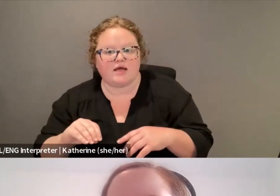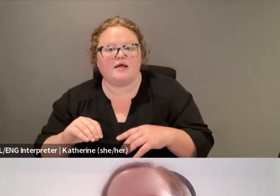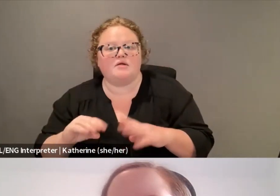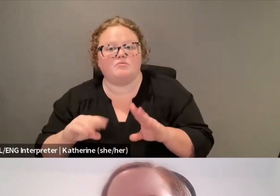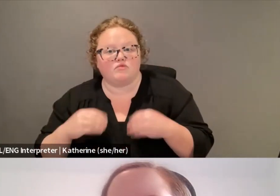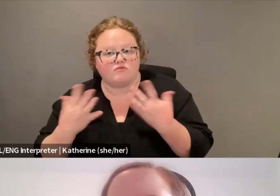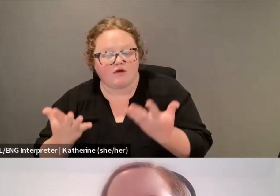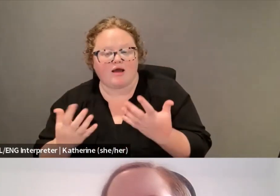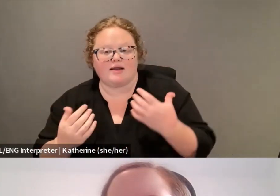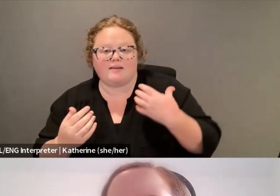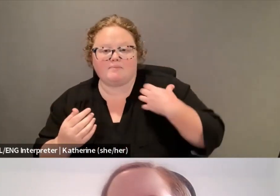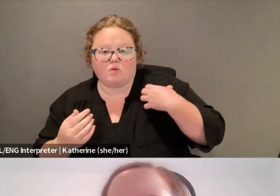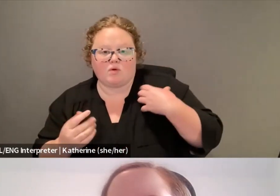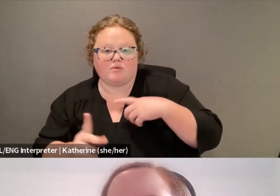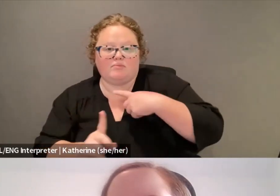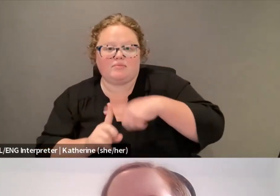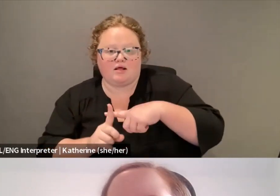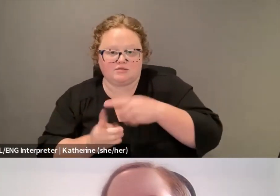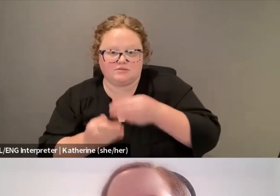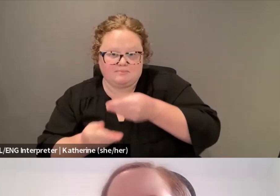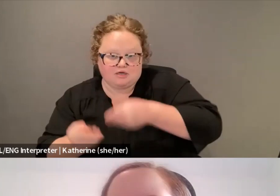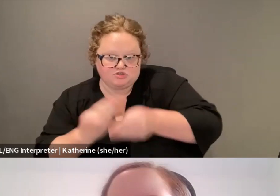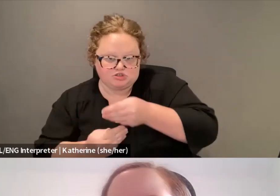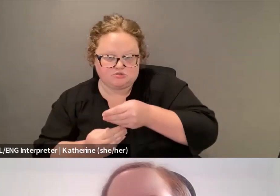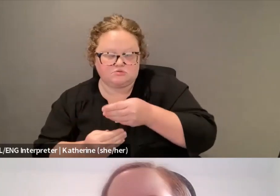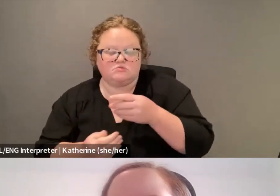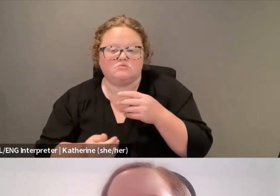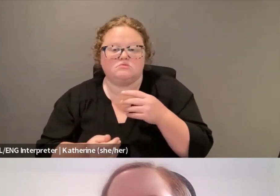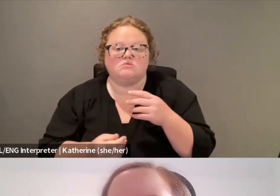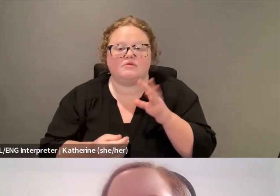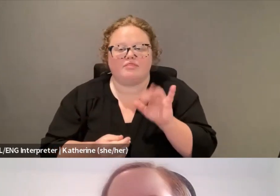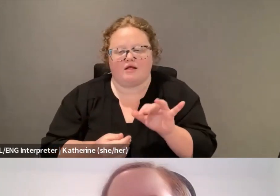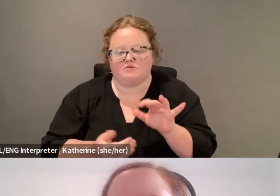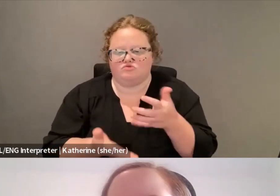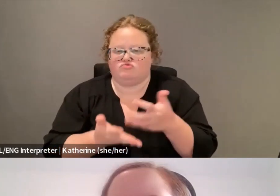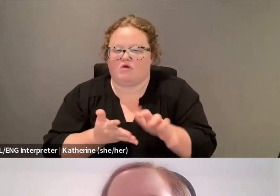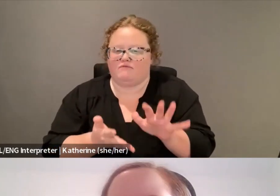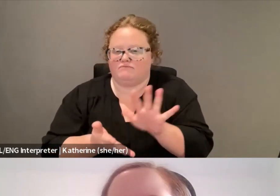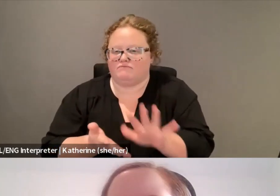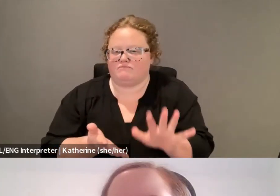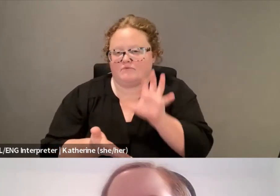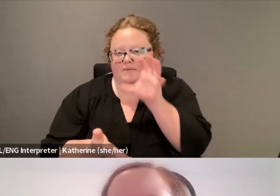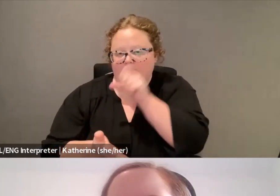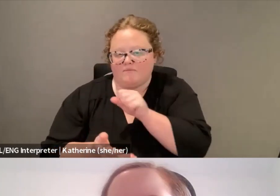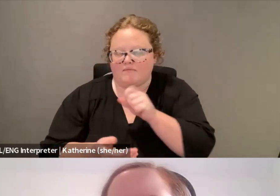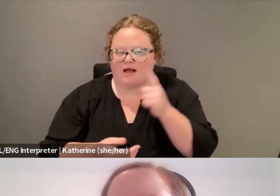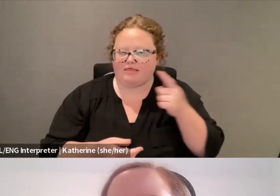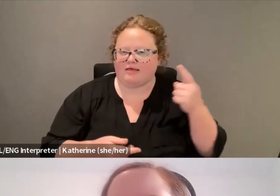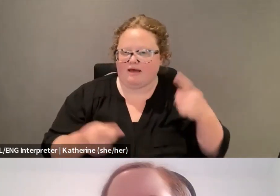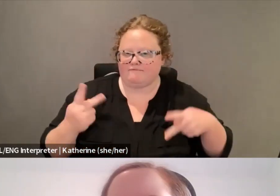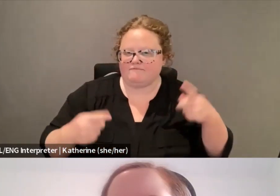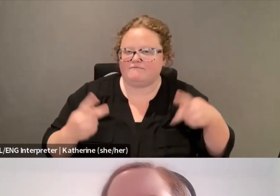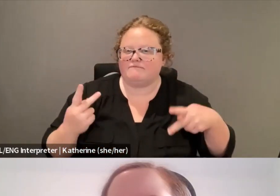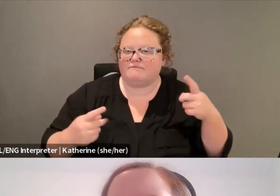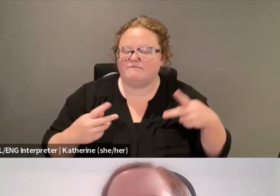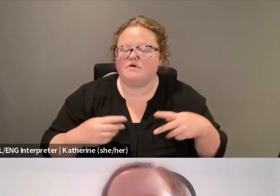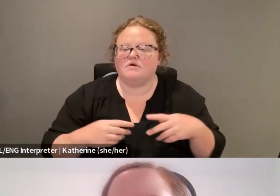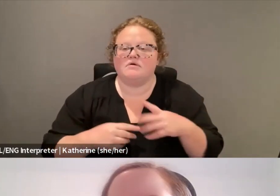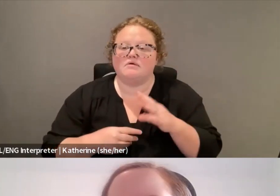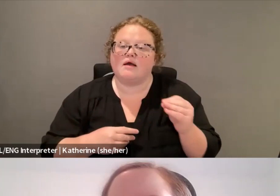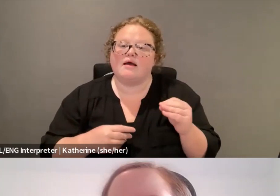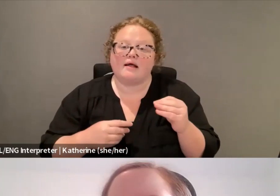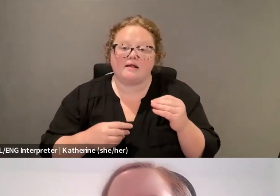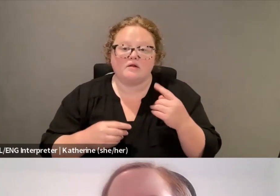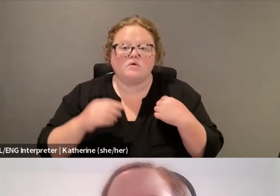plus budget authority. Again, that's a rough approximation, but I think it's about half and half. And we are